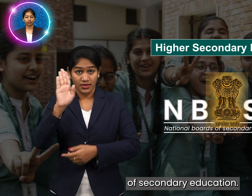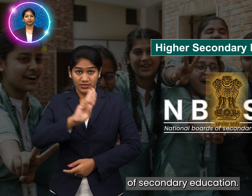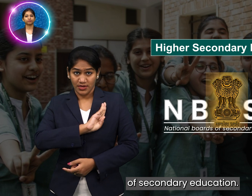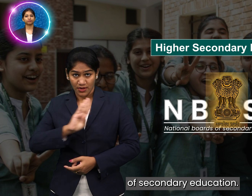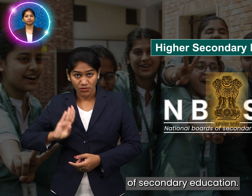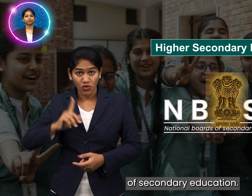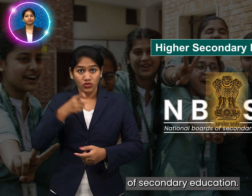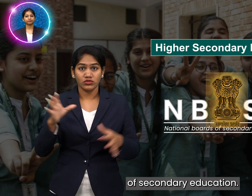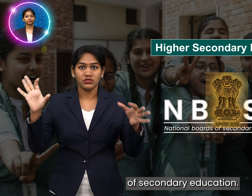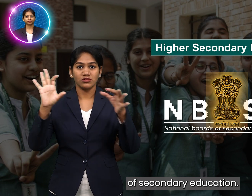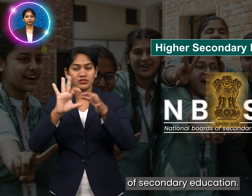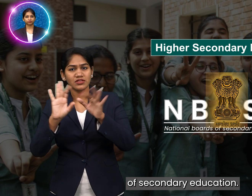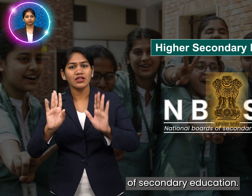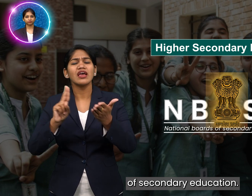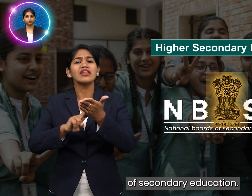education.